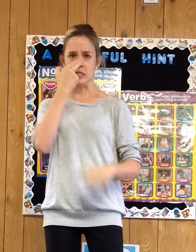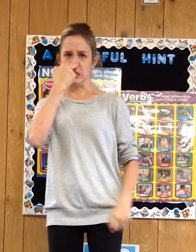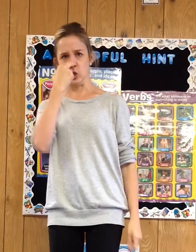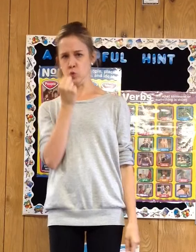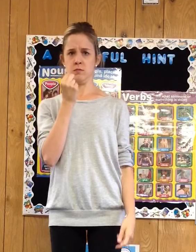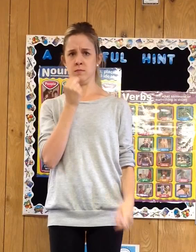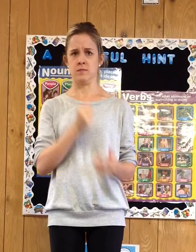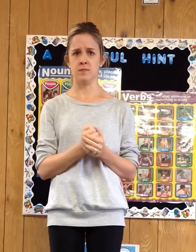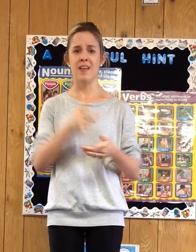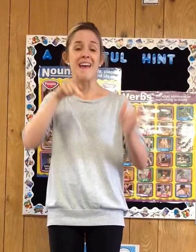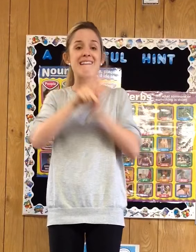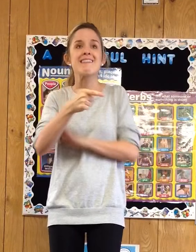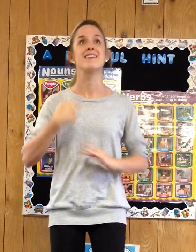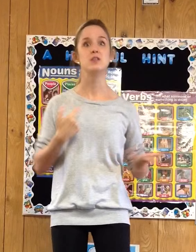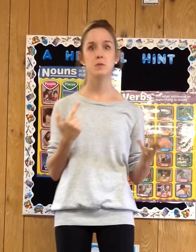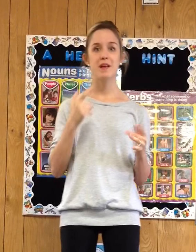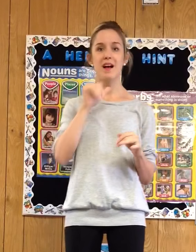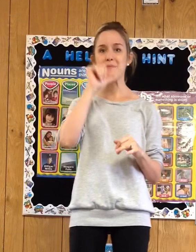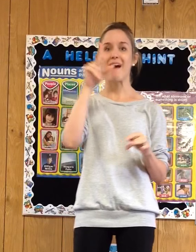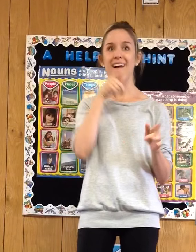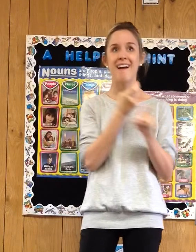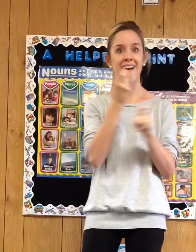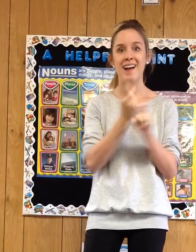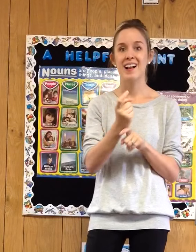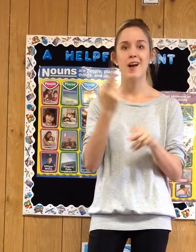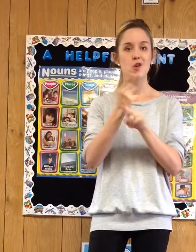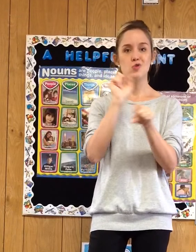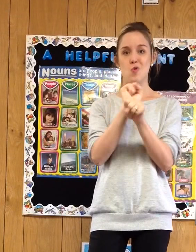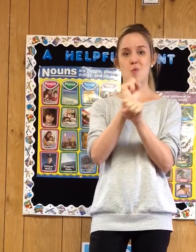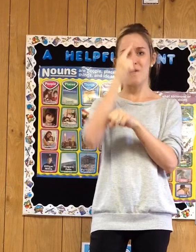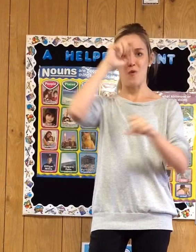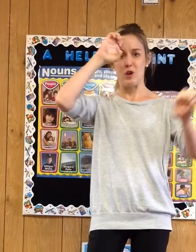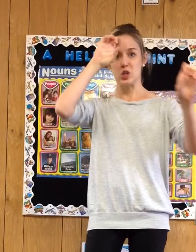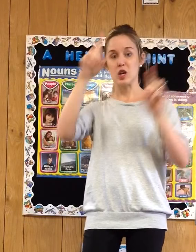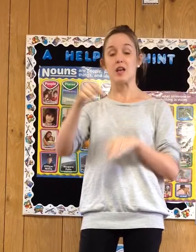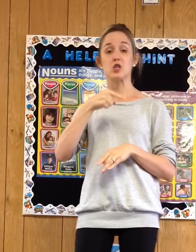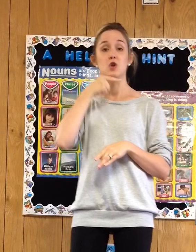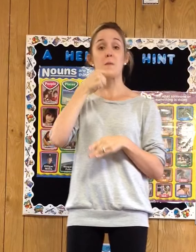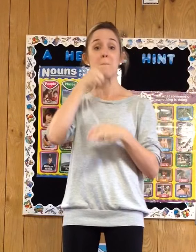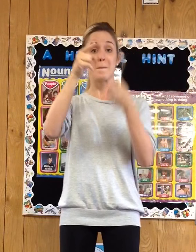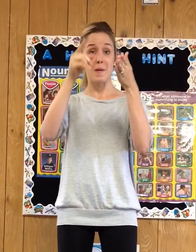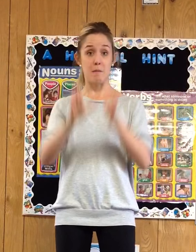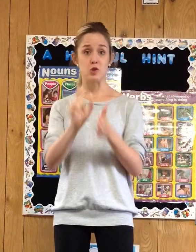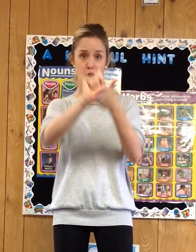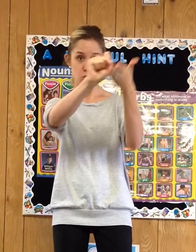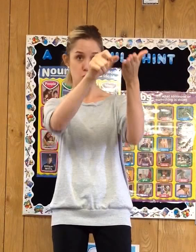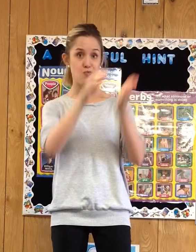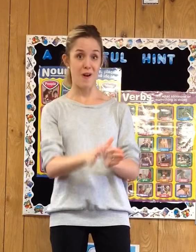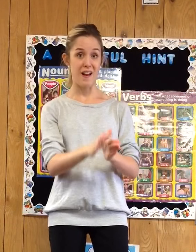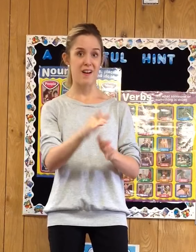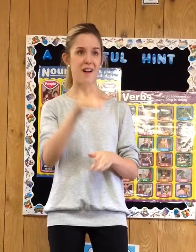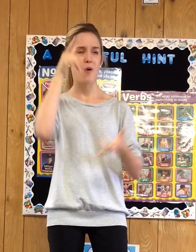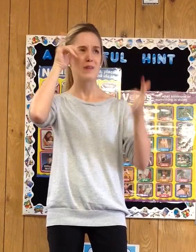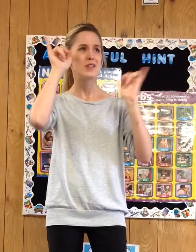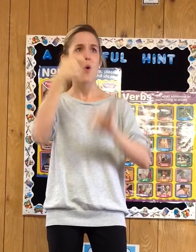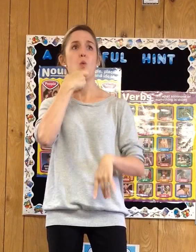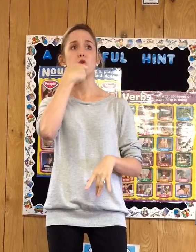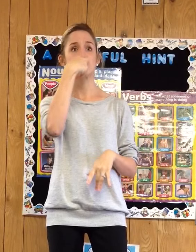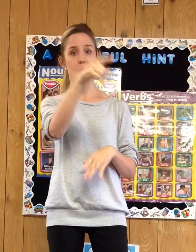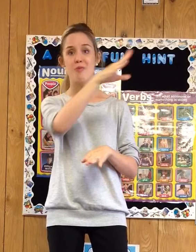It kills me. I'm not kidding. I used to work for an educational publisher, and as a writer, I was always told never to use